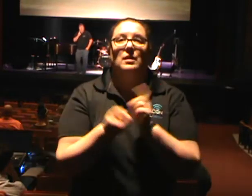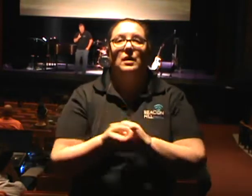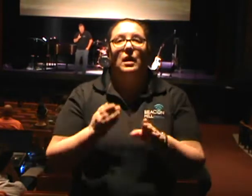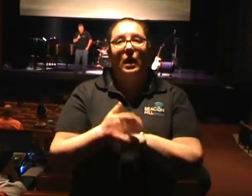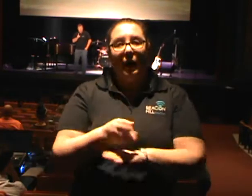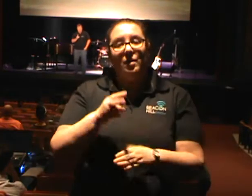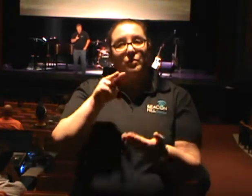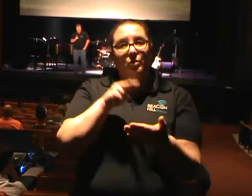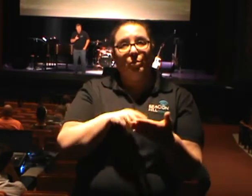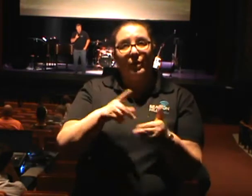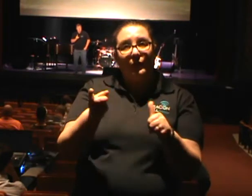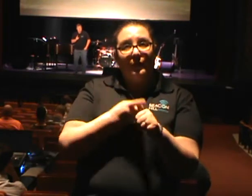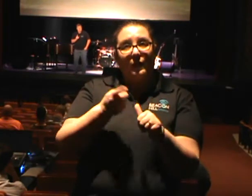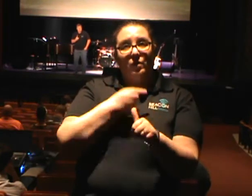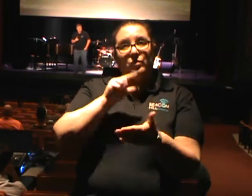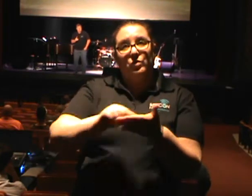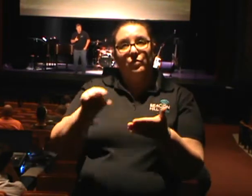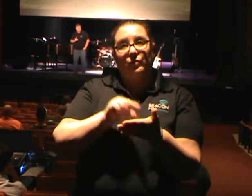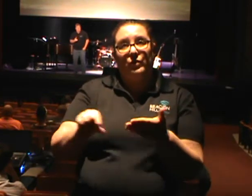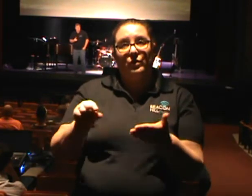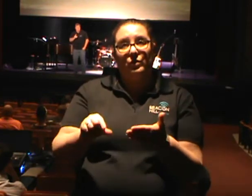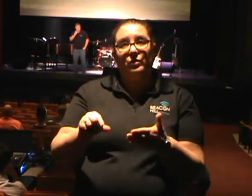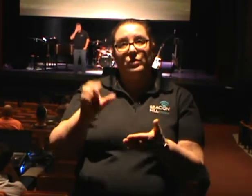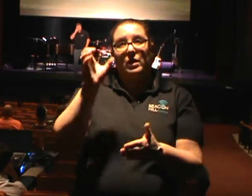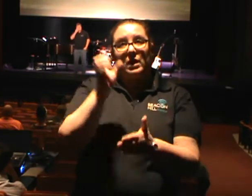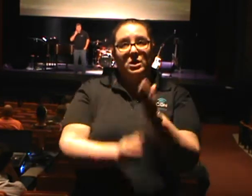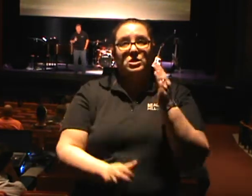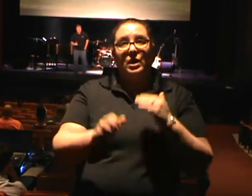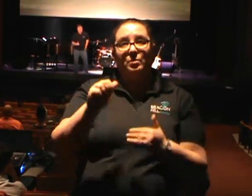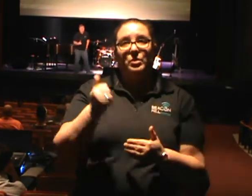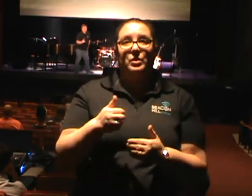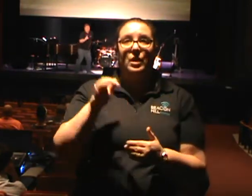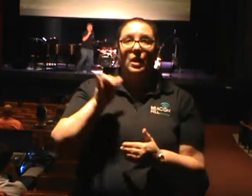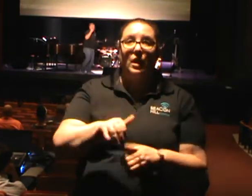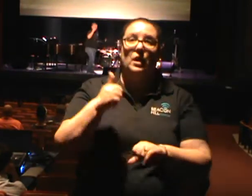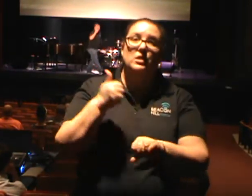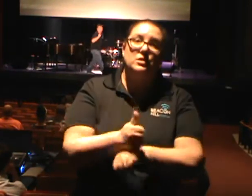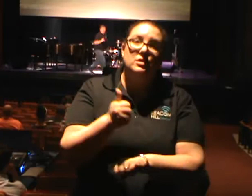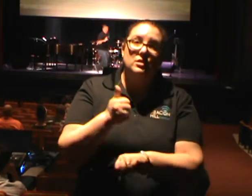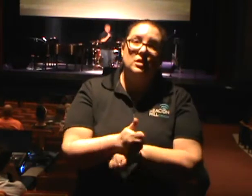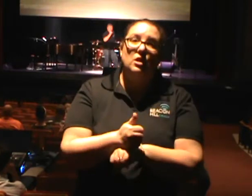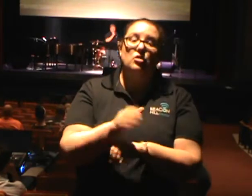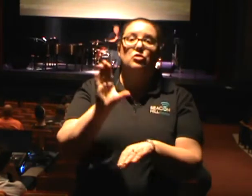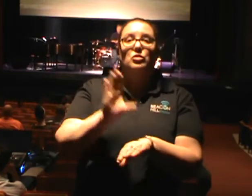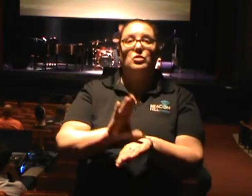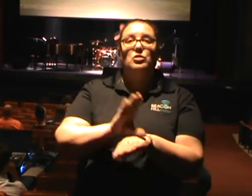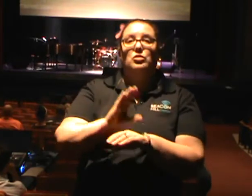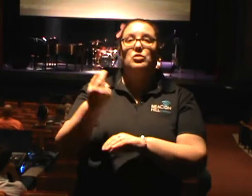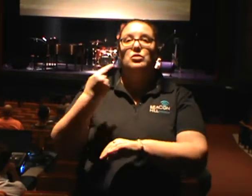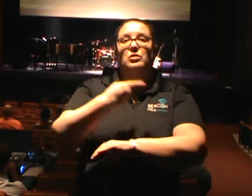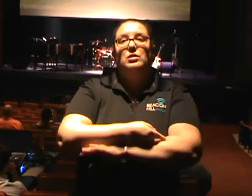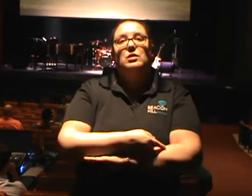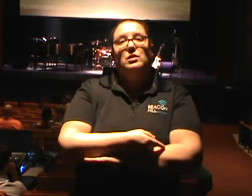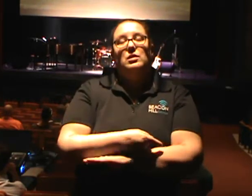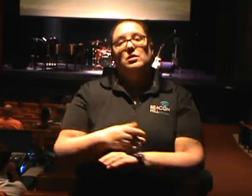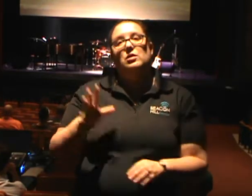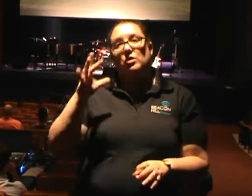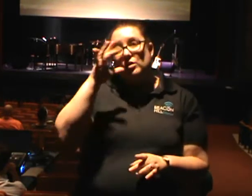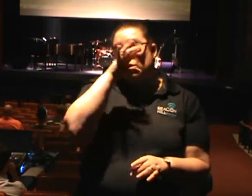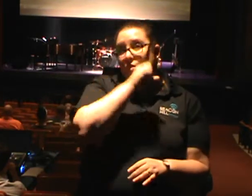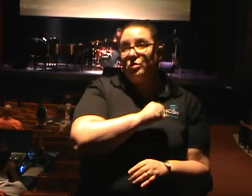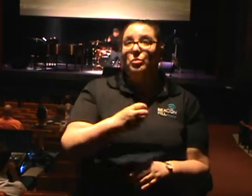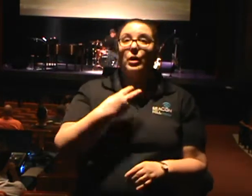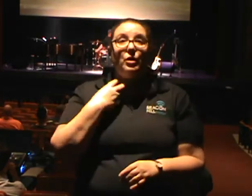this Gospel of John, chapter 10, that there is a danger to the church today. There are